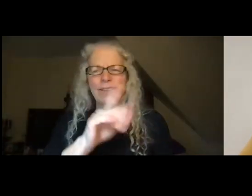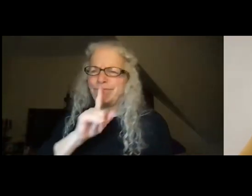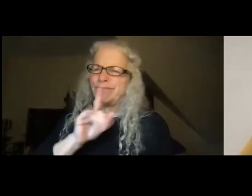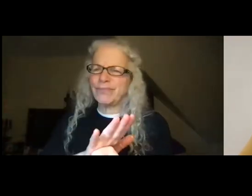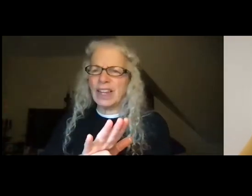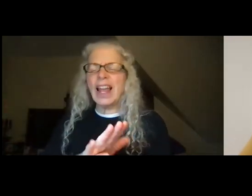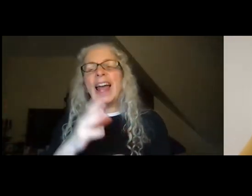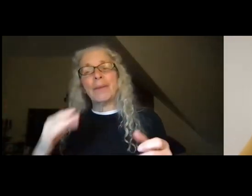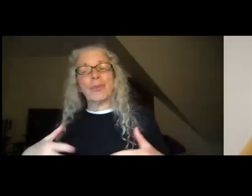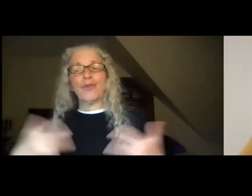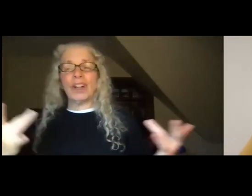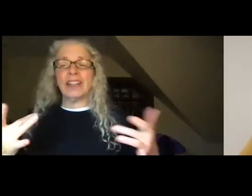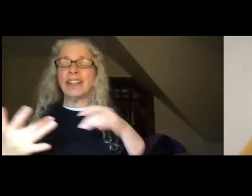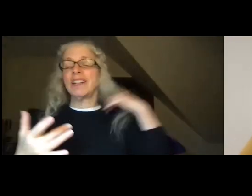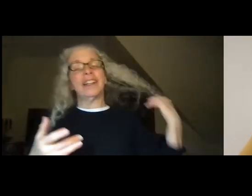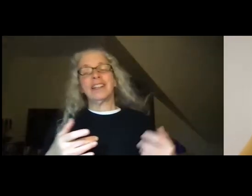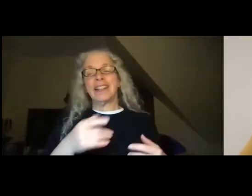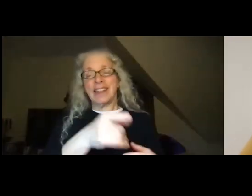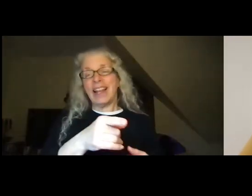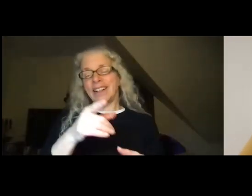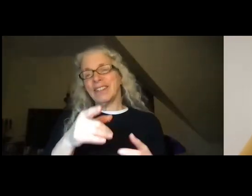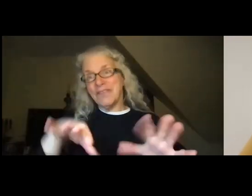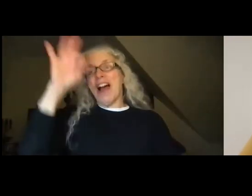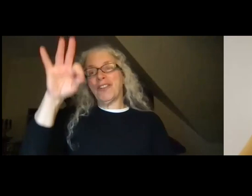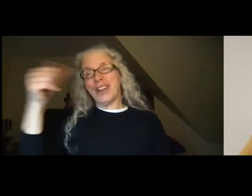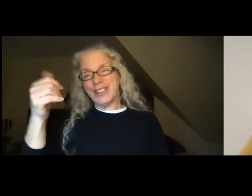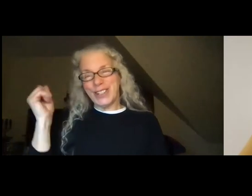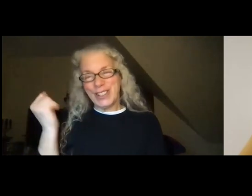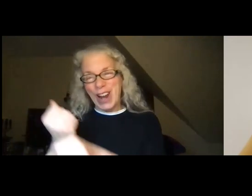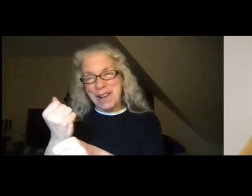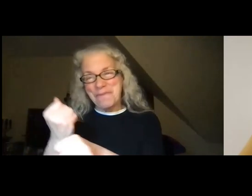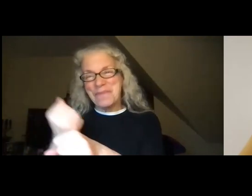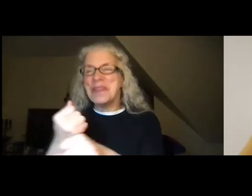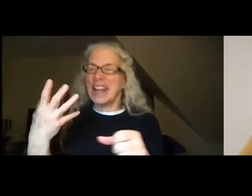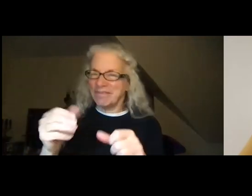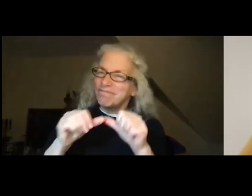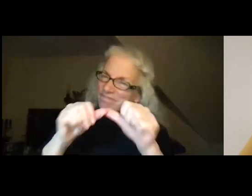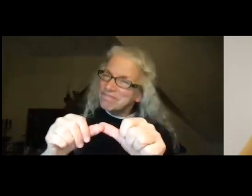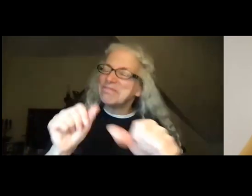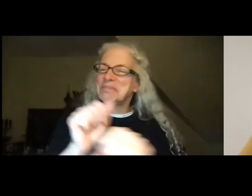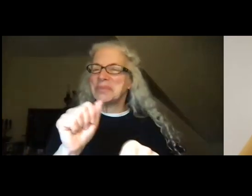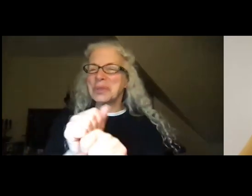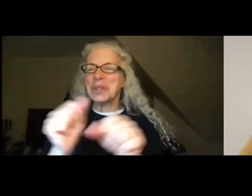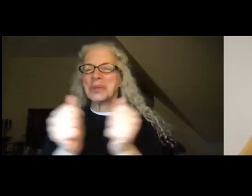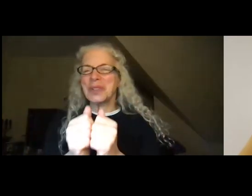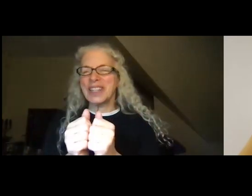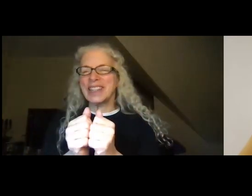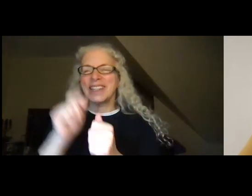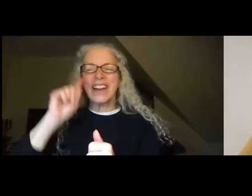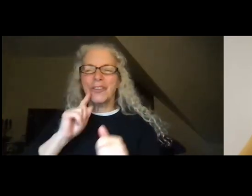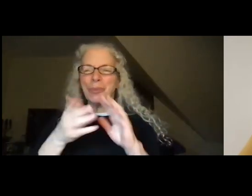to secure other employment and are able to continue working within the